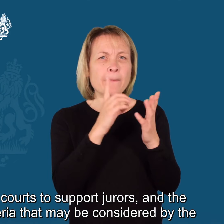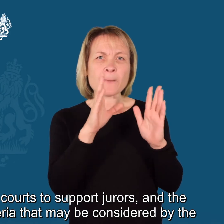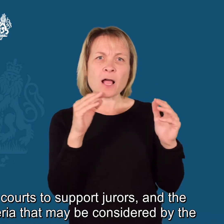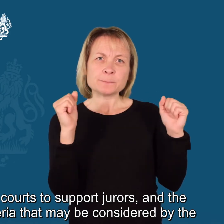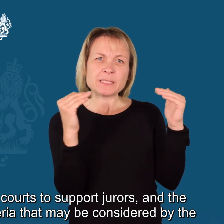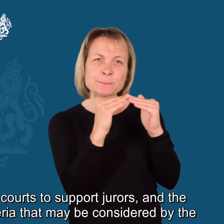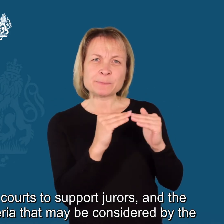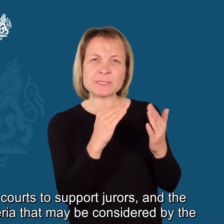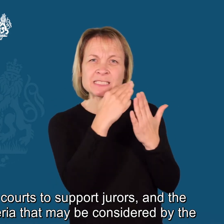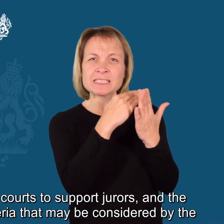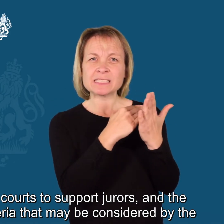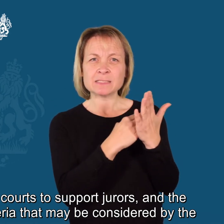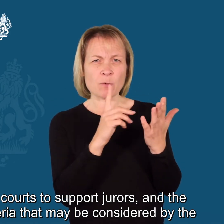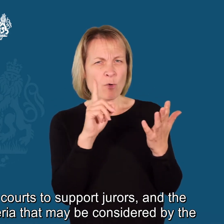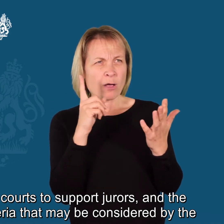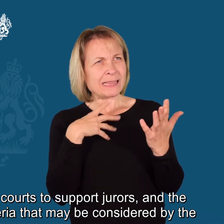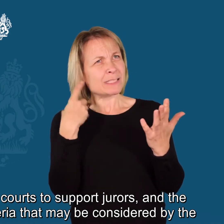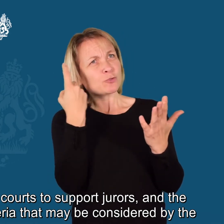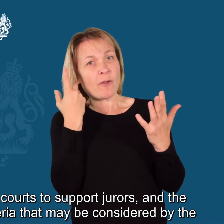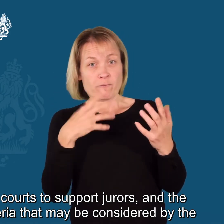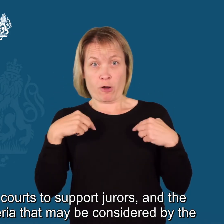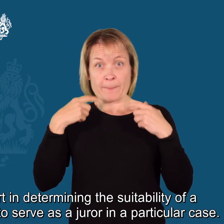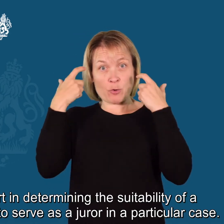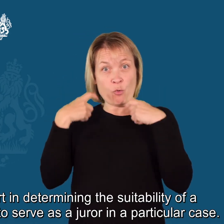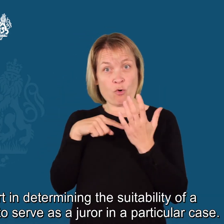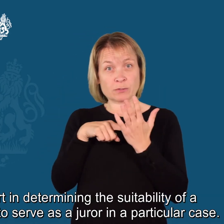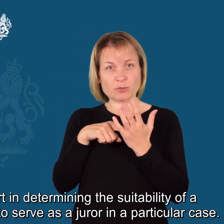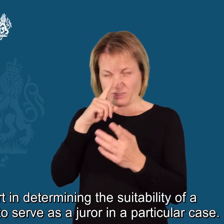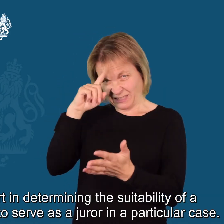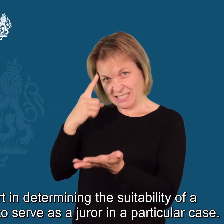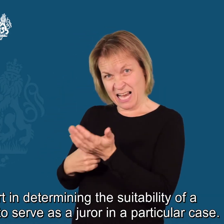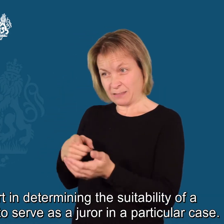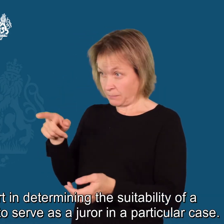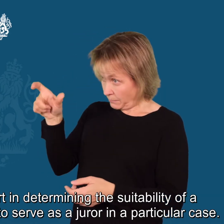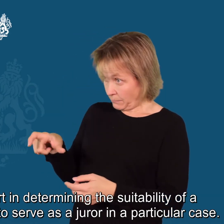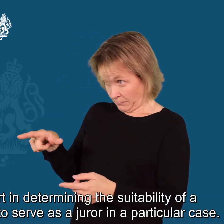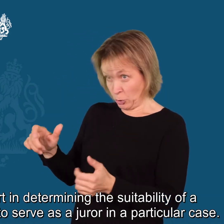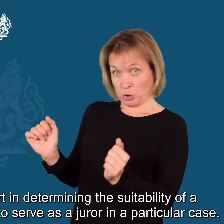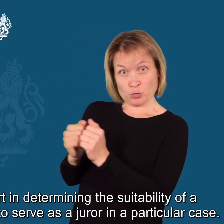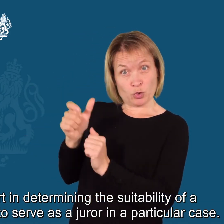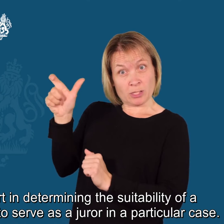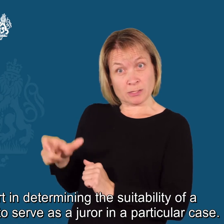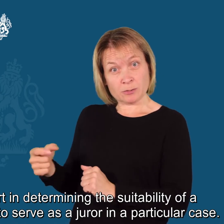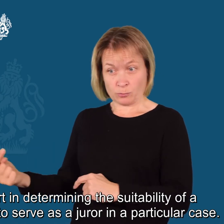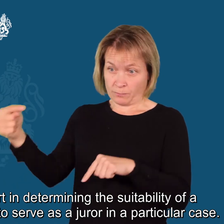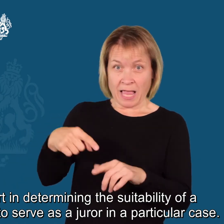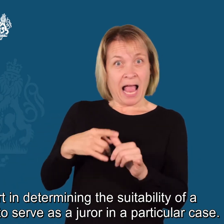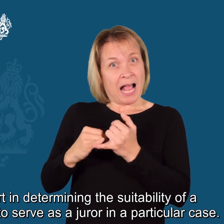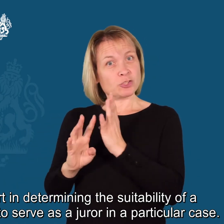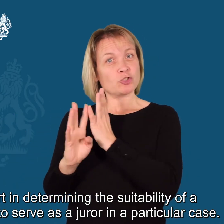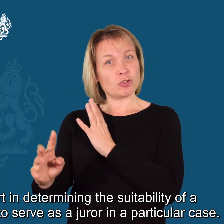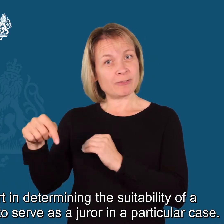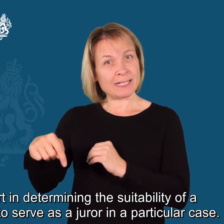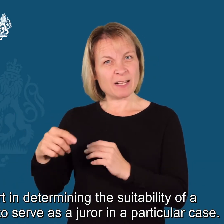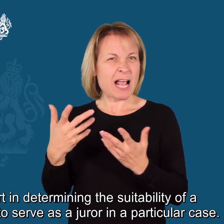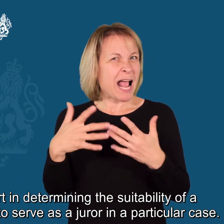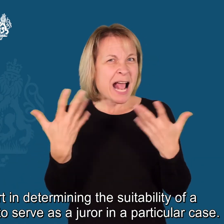may be considered by the court in determining the suitability of a person to serve as a juror in a particular case.